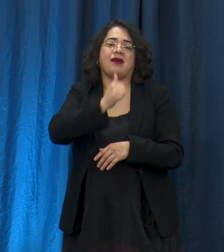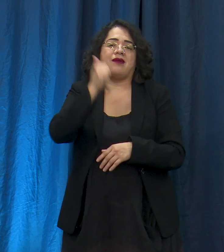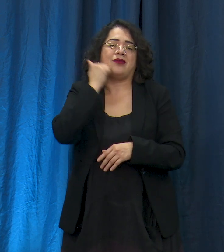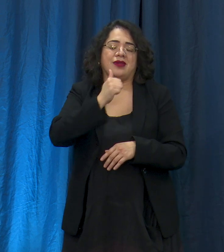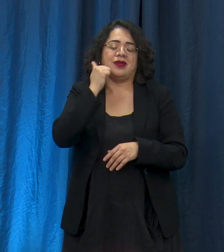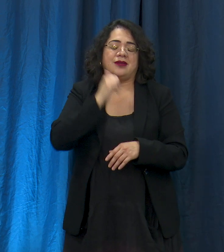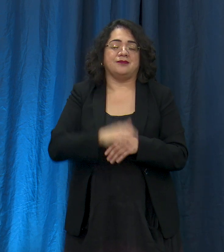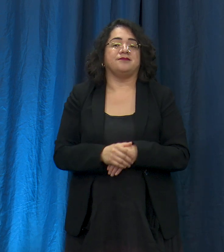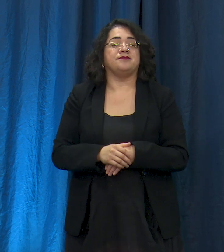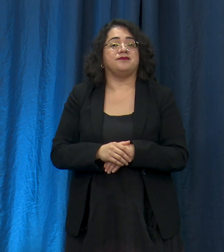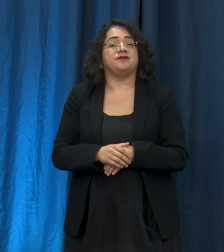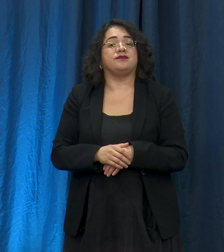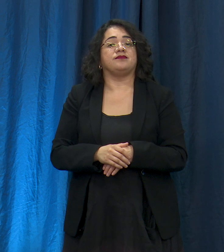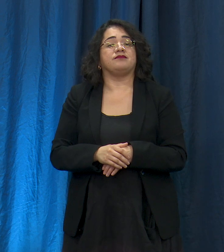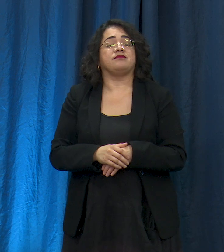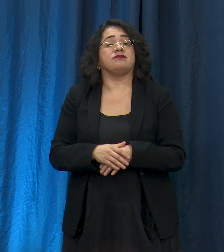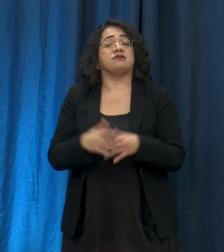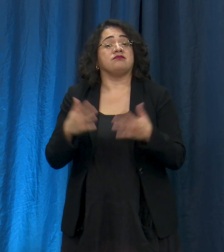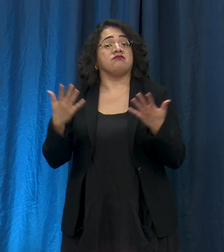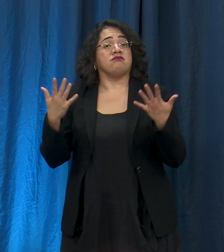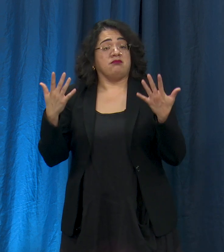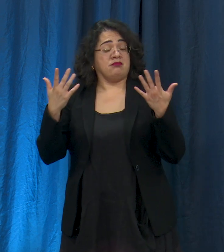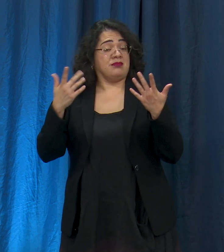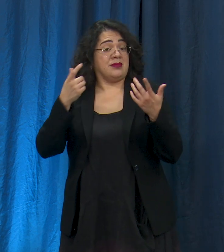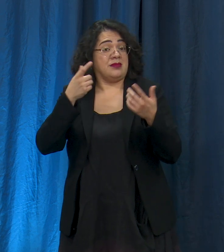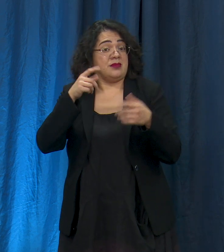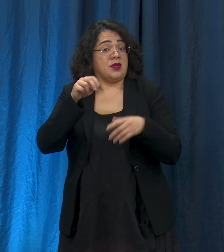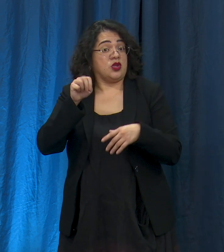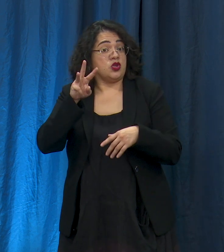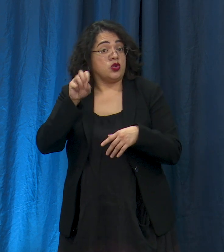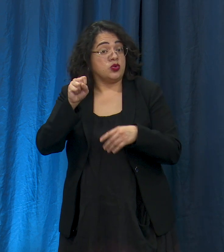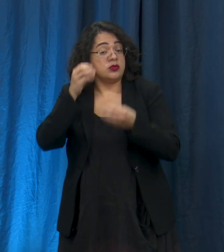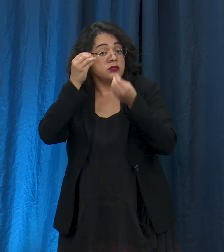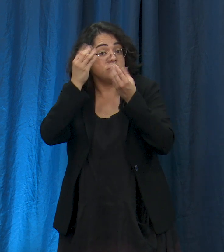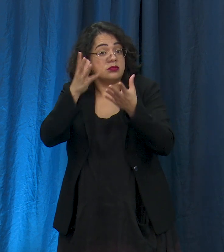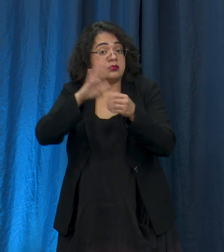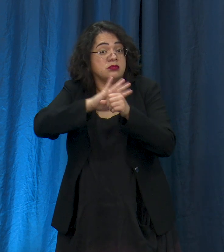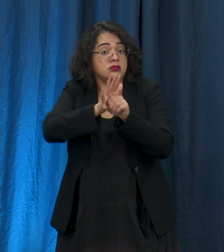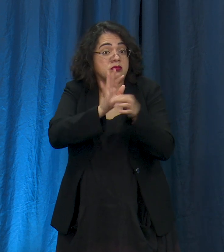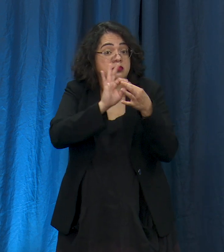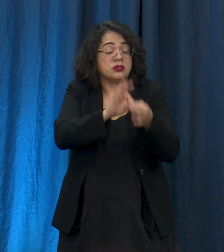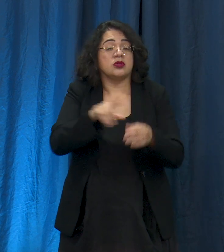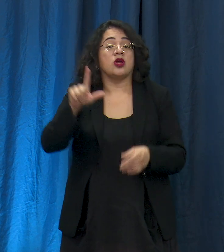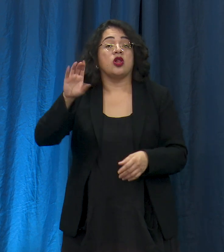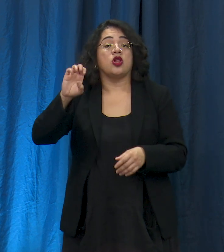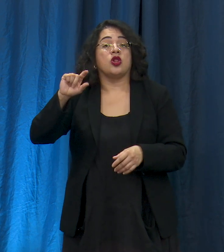In conclusion, please remember that for all the latest information, continue to check our website,